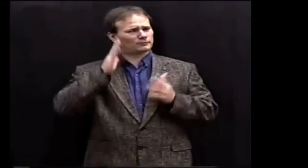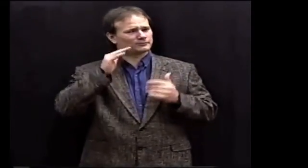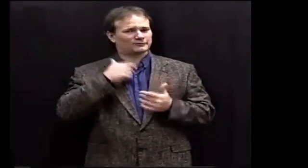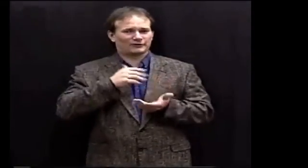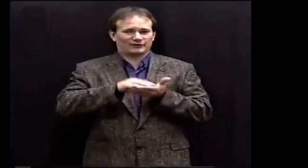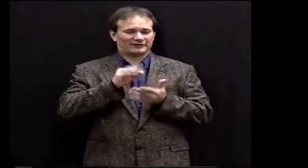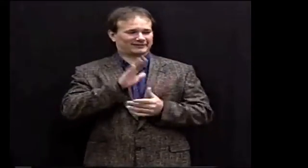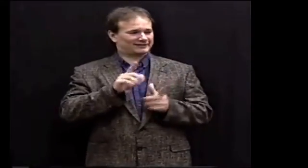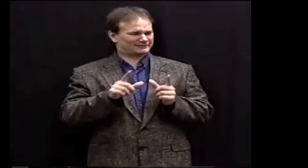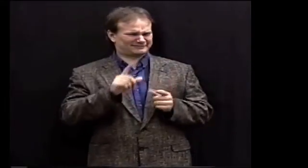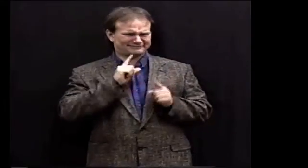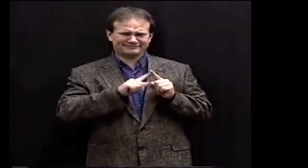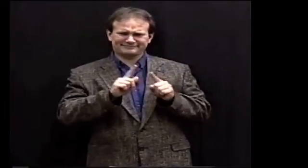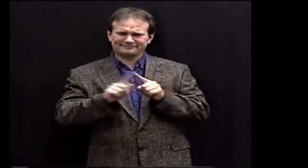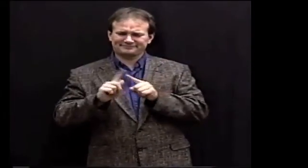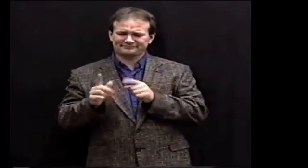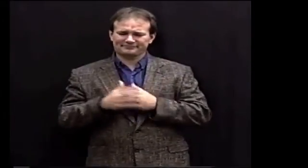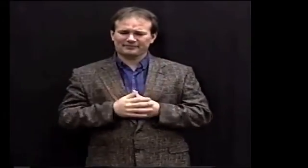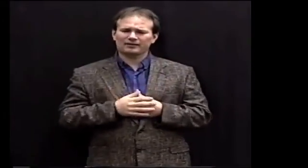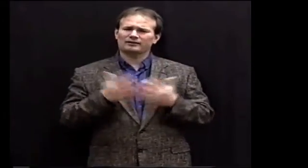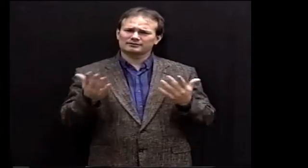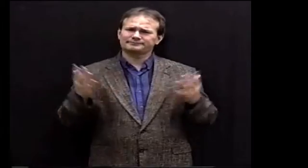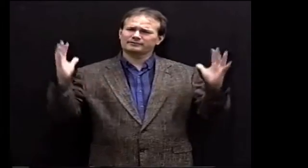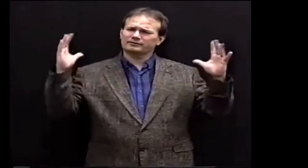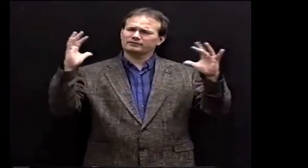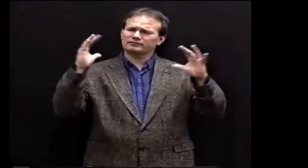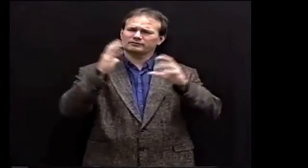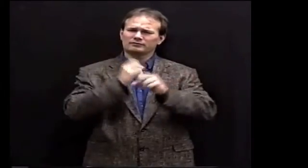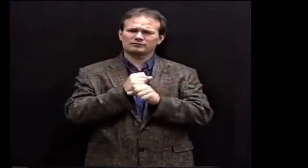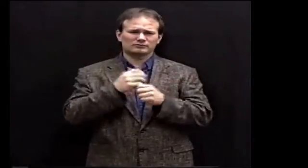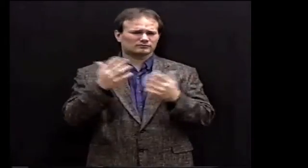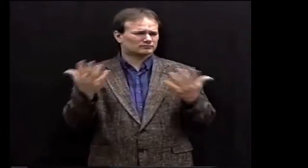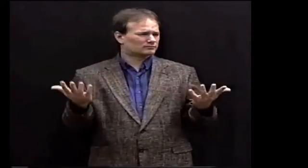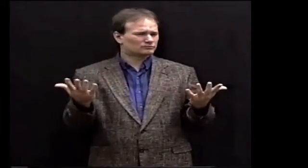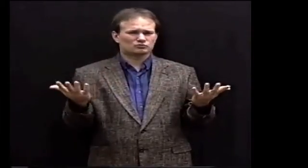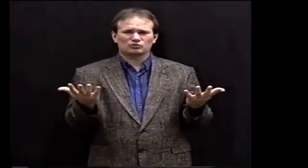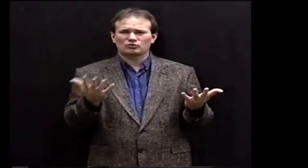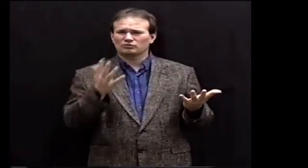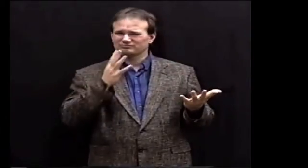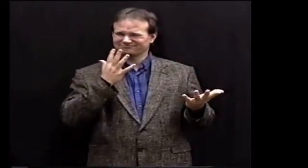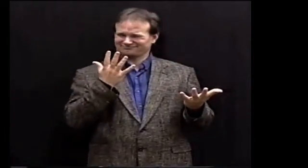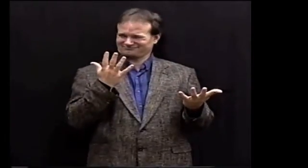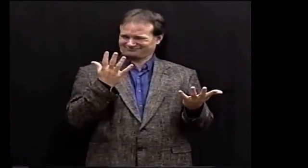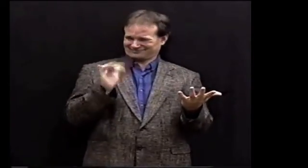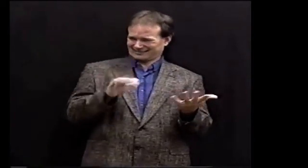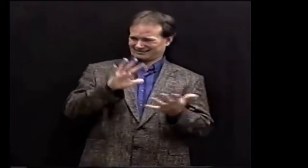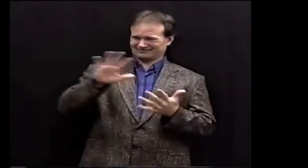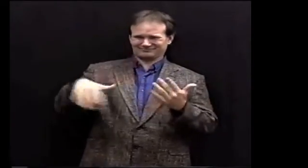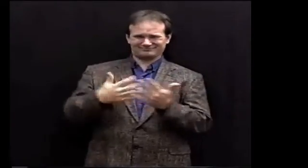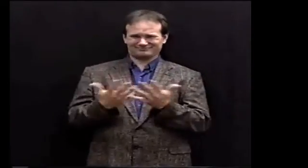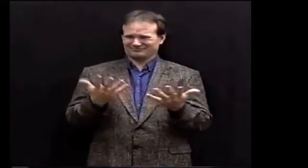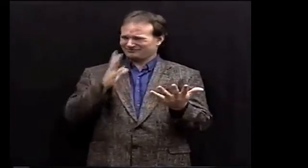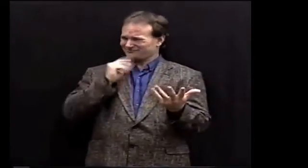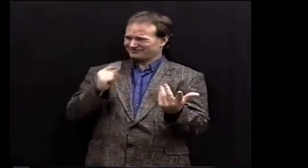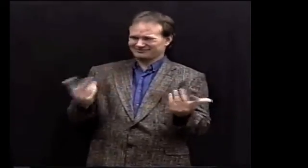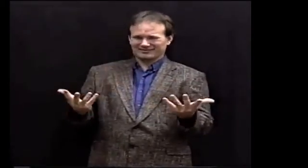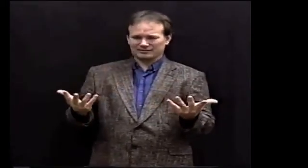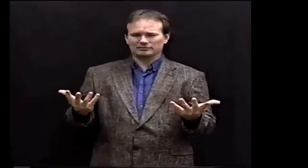This is truly fascinating. I hope you learned from the people in the video about bilingualism and that language can be used in different